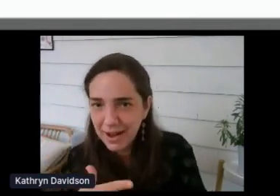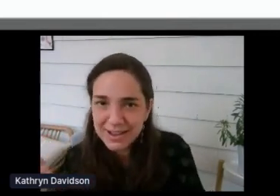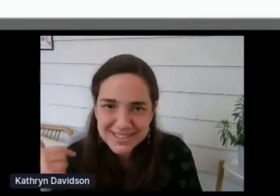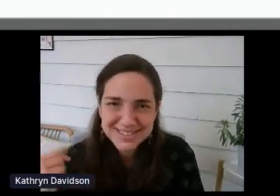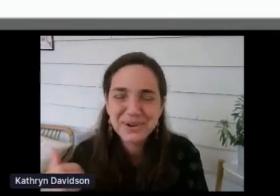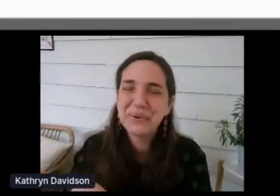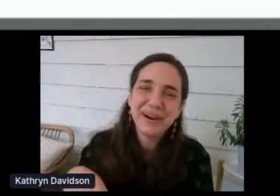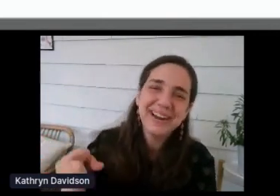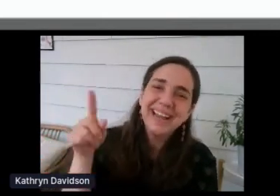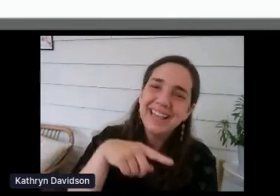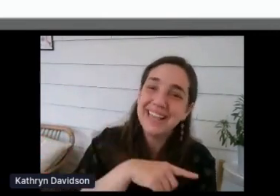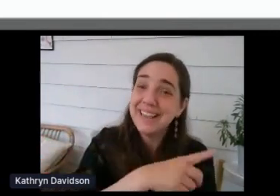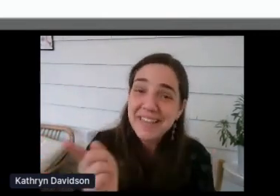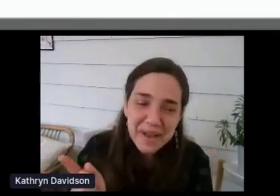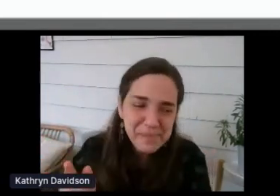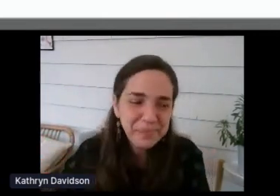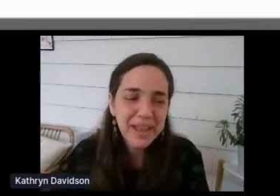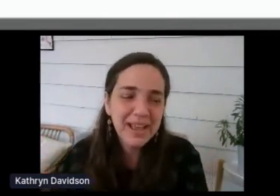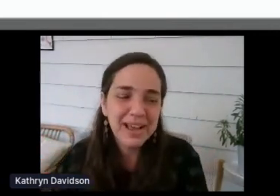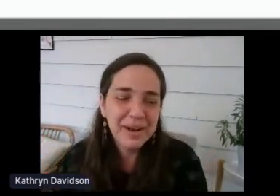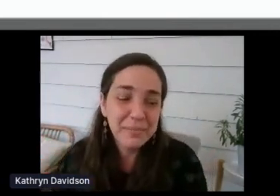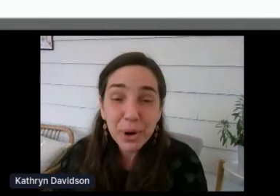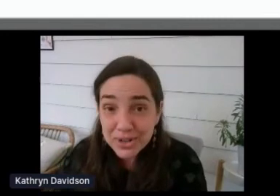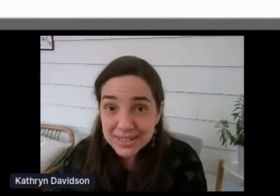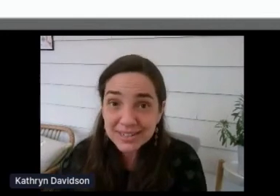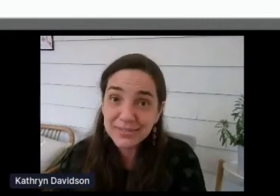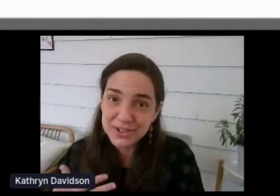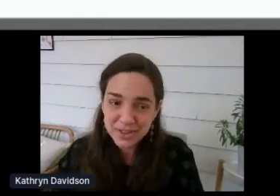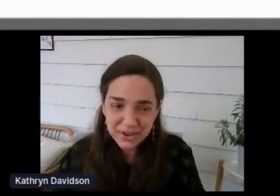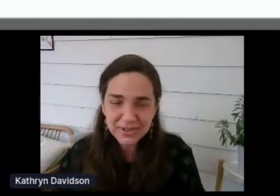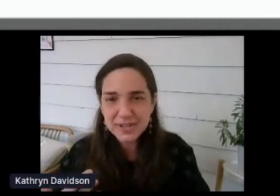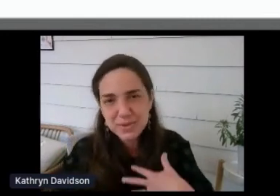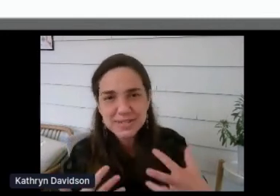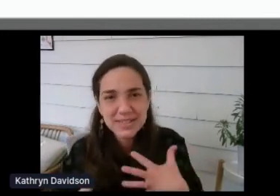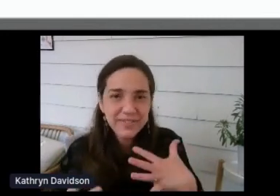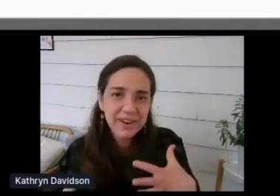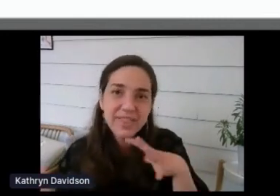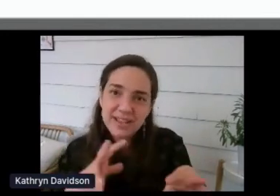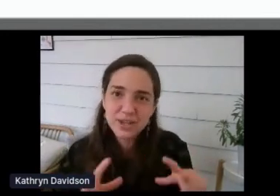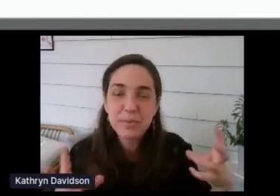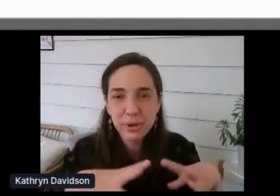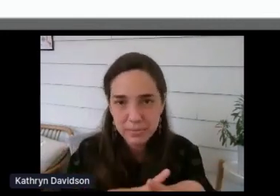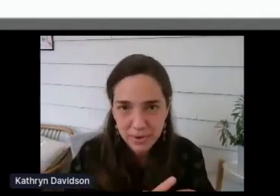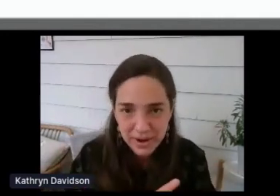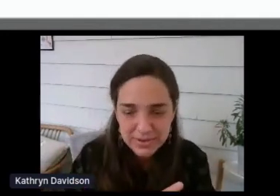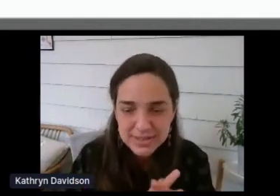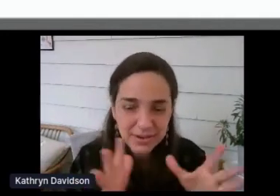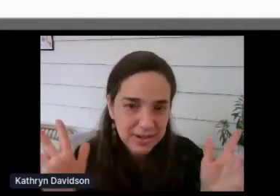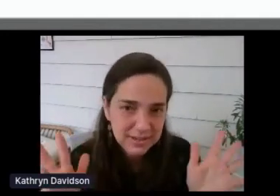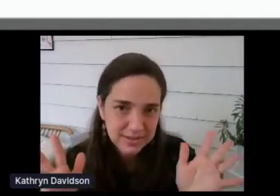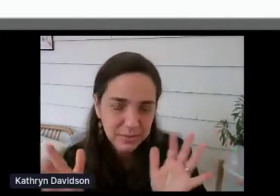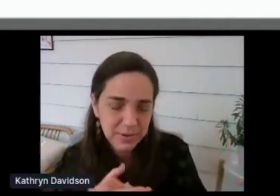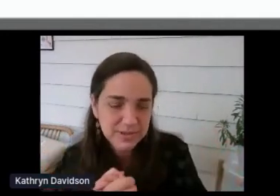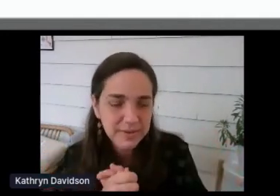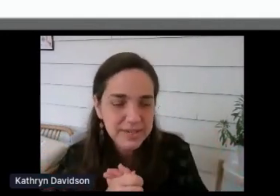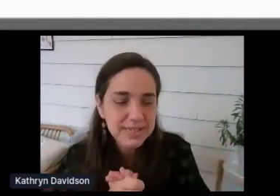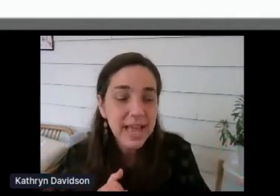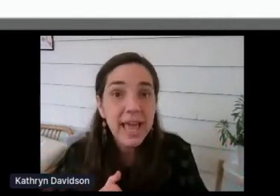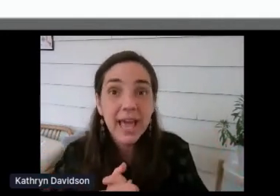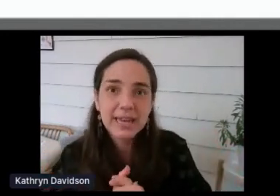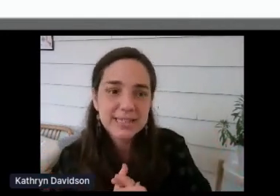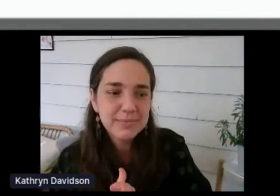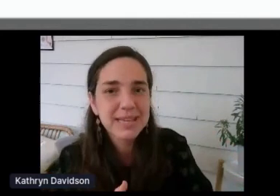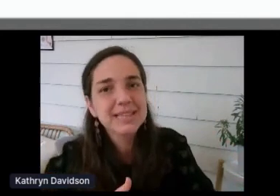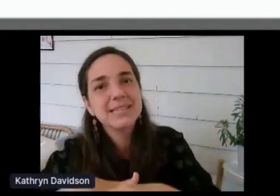me, us, or he, them, person, first and third, right? So there's different things that you can put in pronouns across the world's